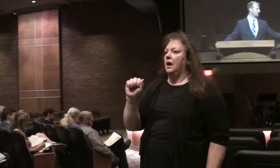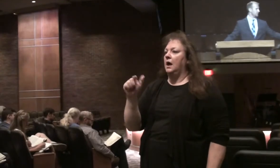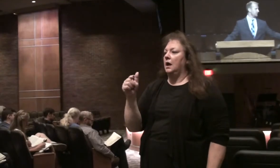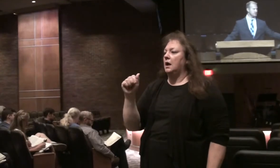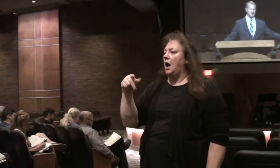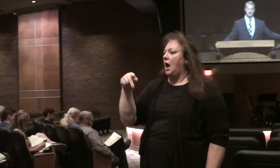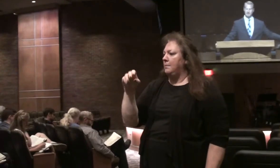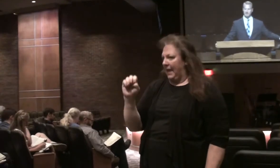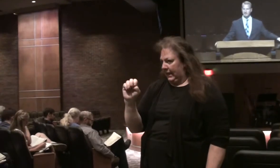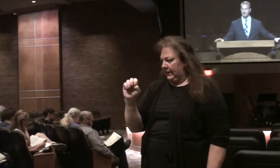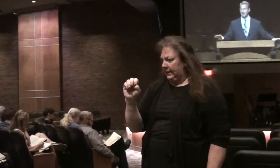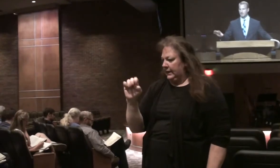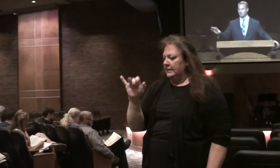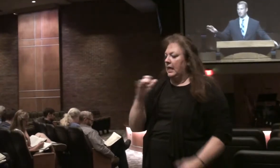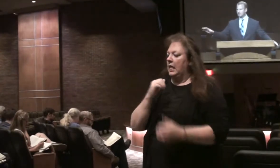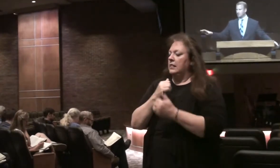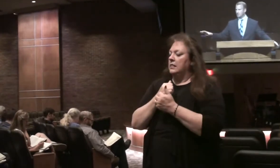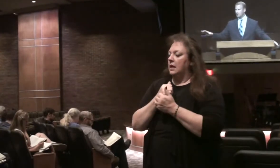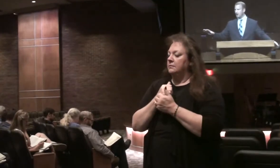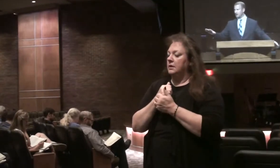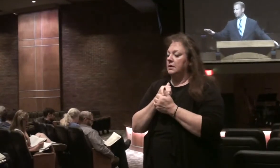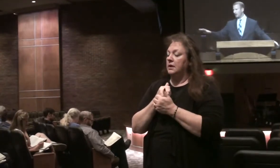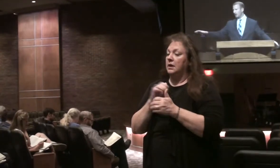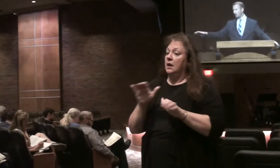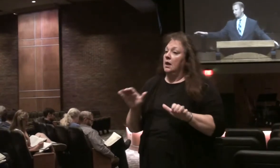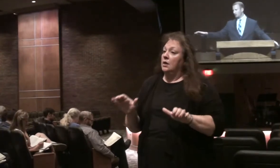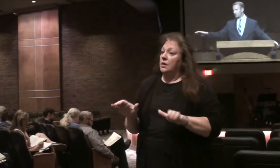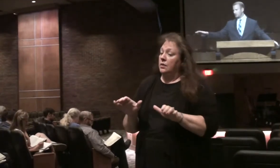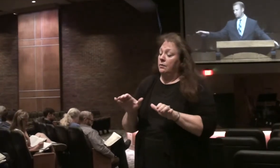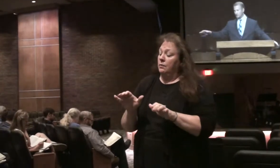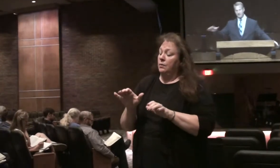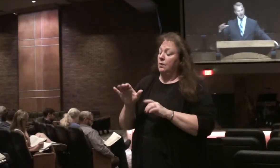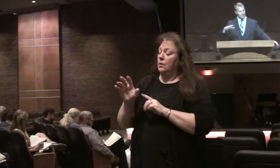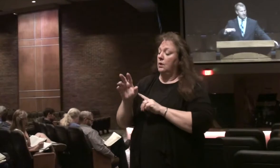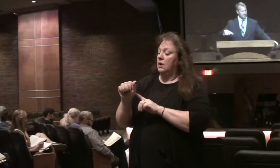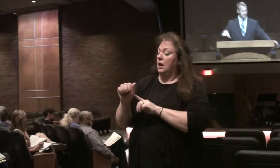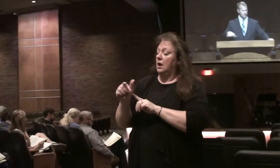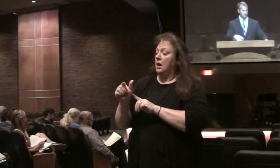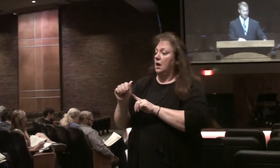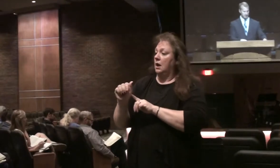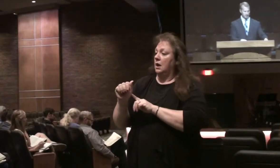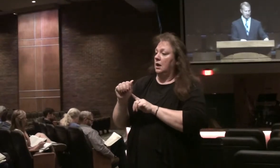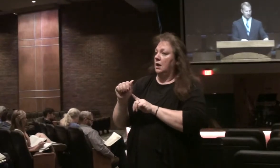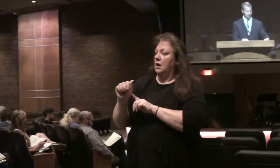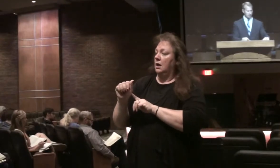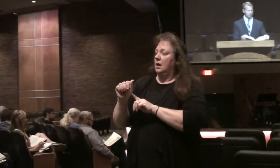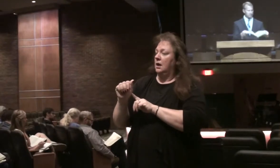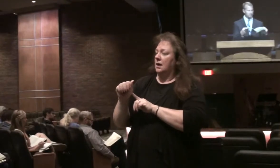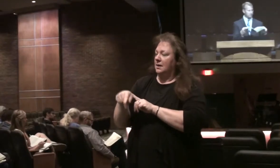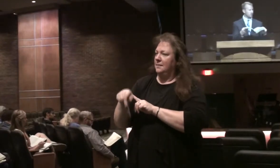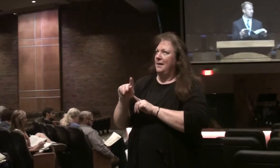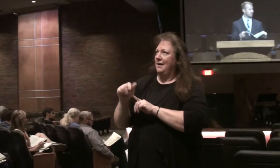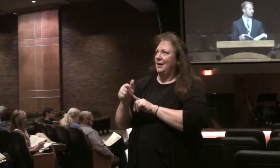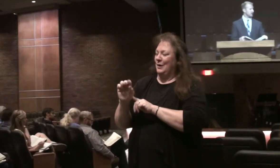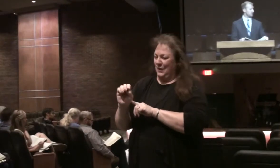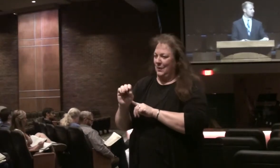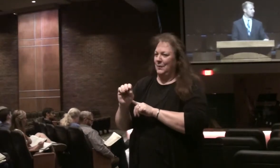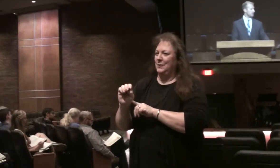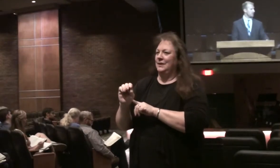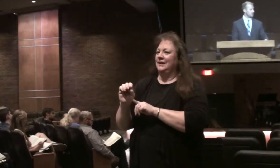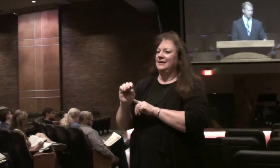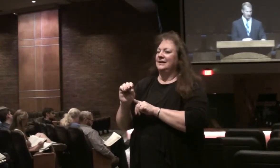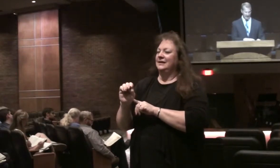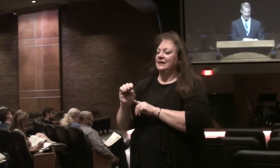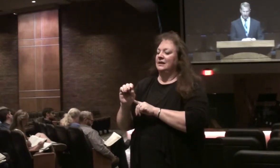agape. Interestingly, the verb agapao was common in the Greek world before the New